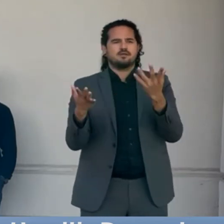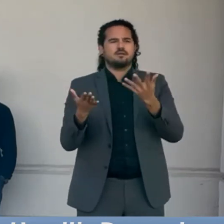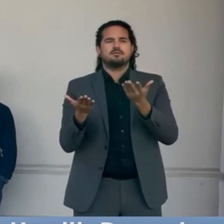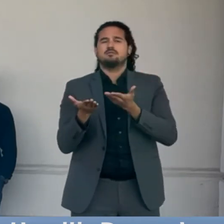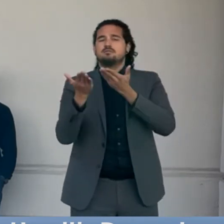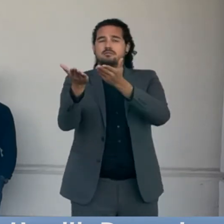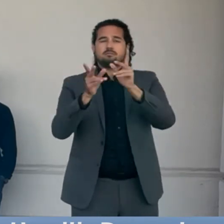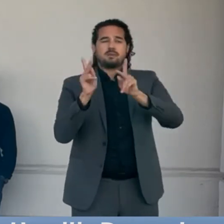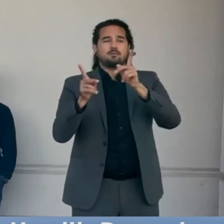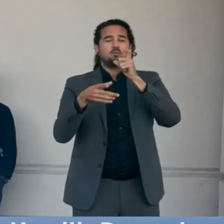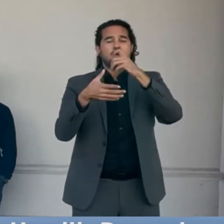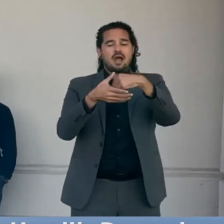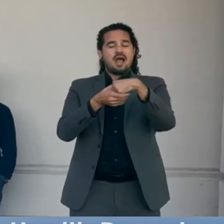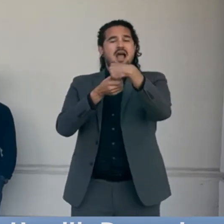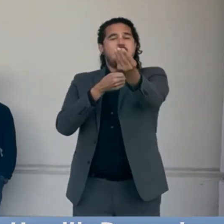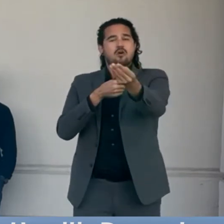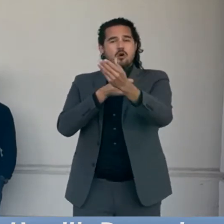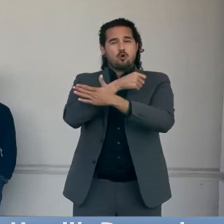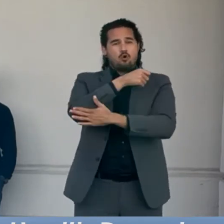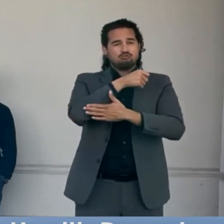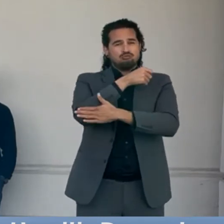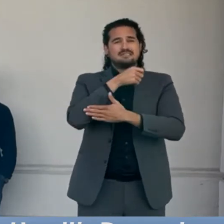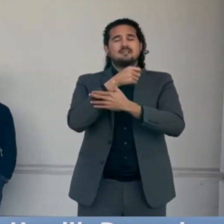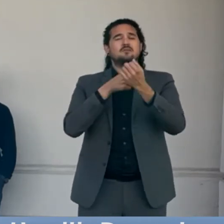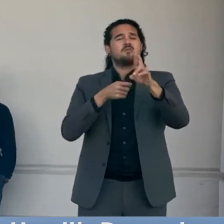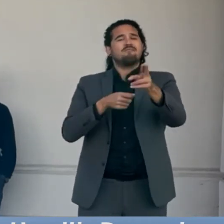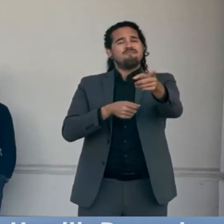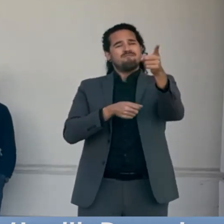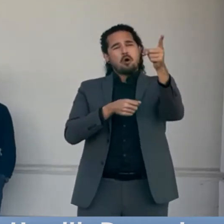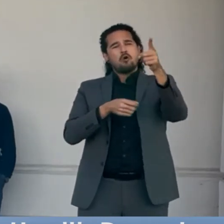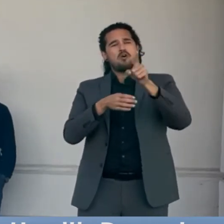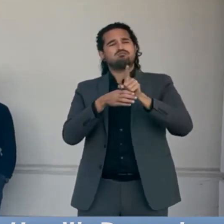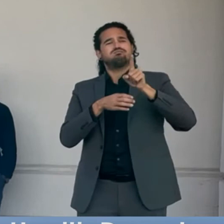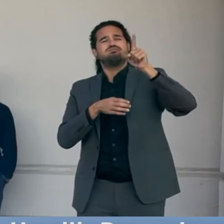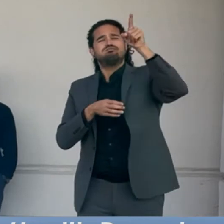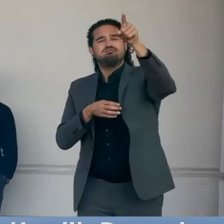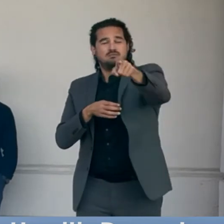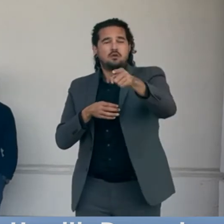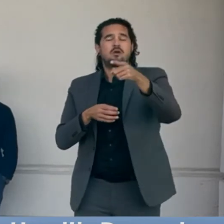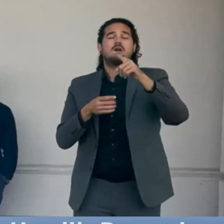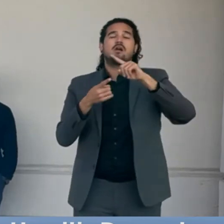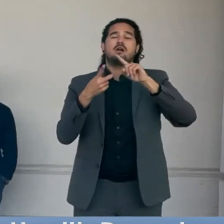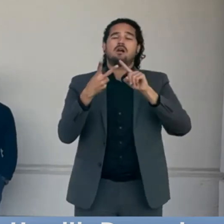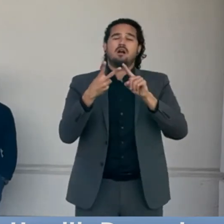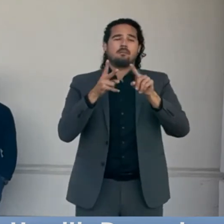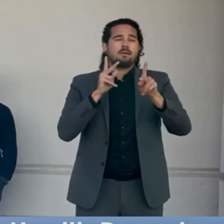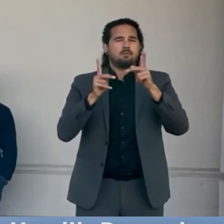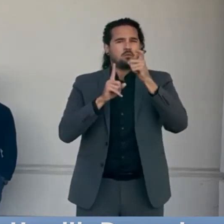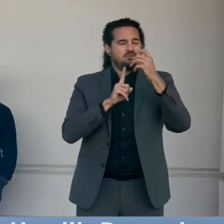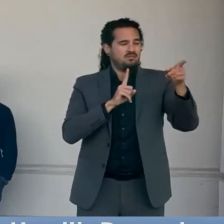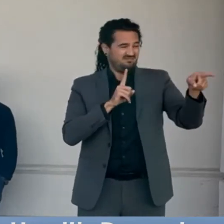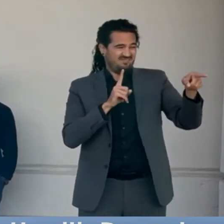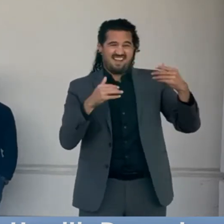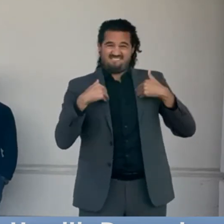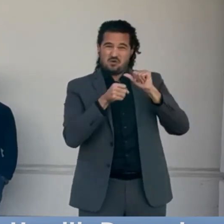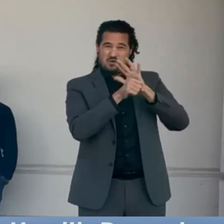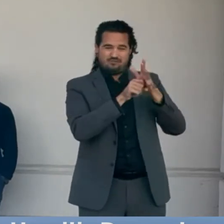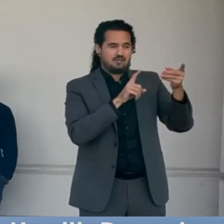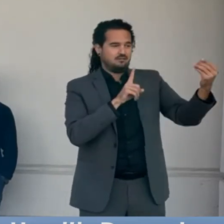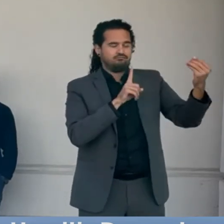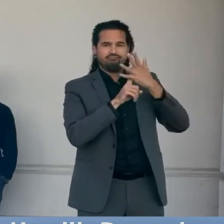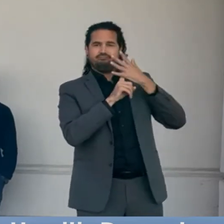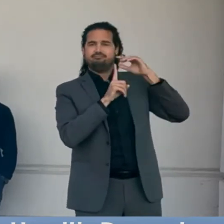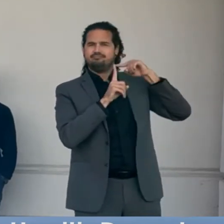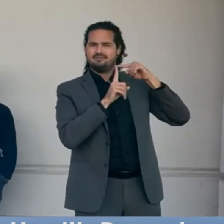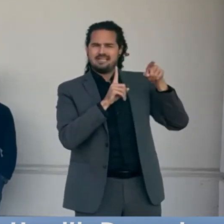county or who has been exposed to somebody who tested positive for COVID should quarantine for at least 10 days after